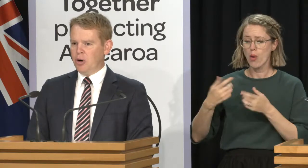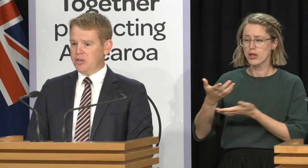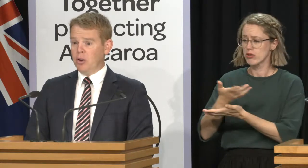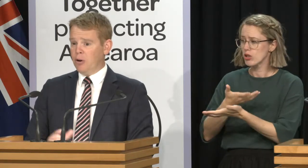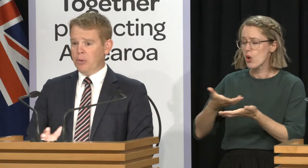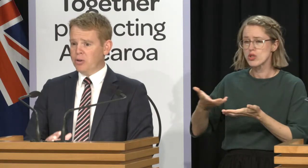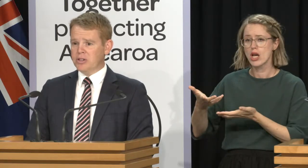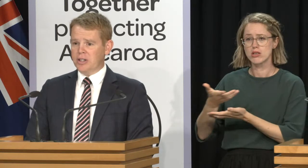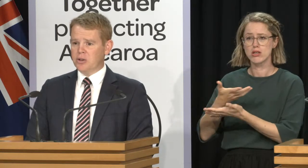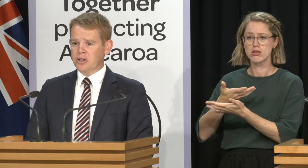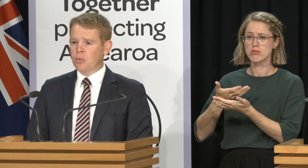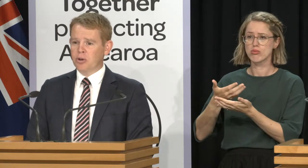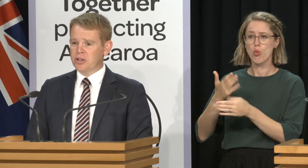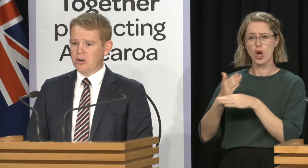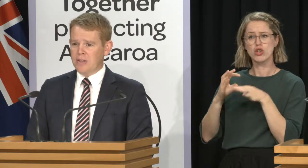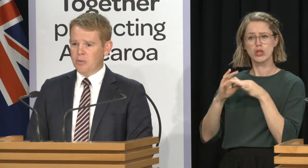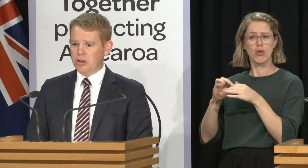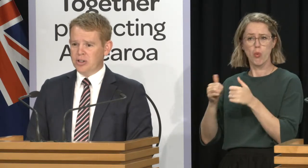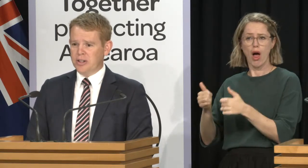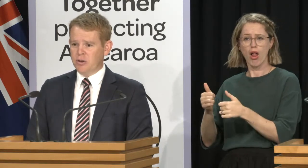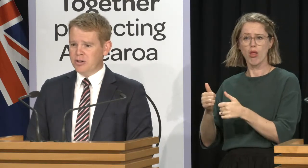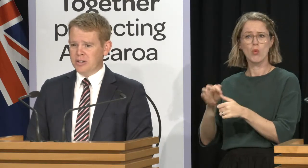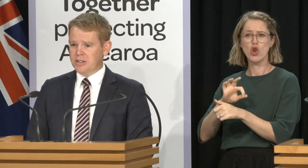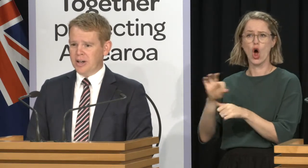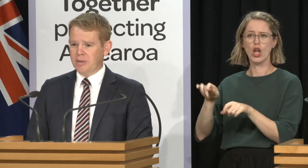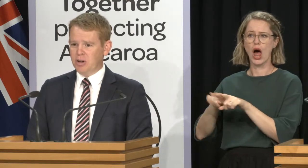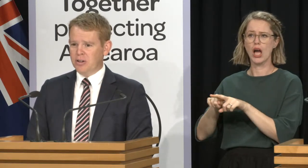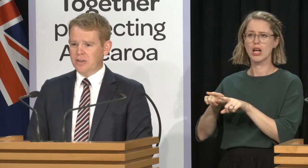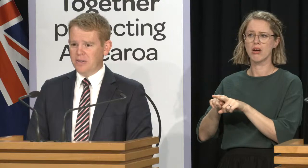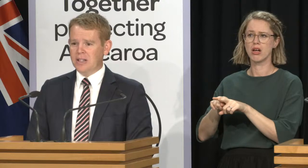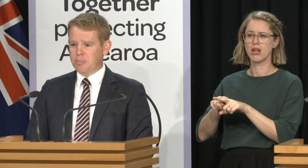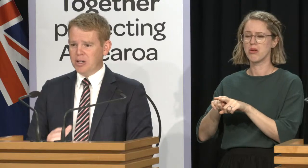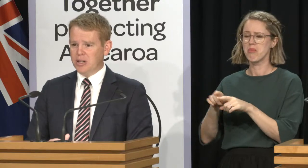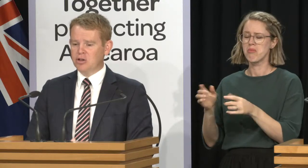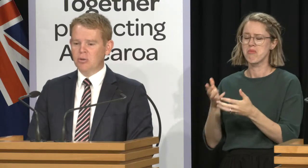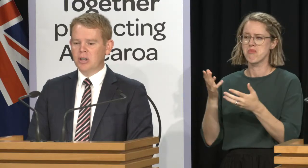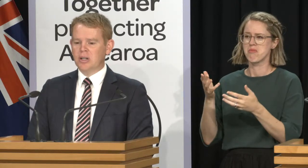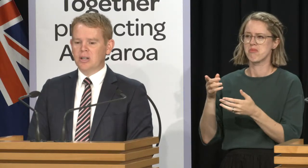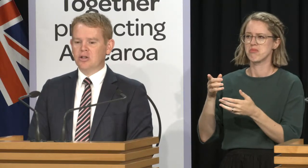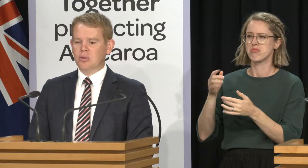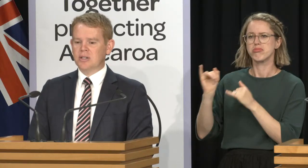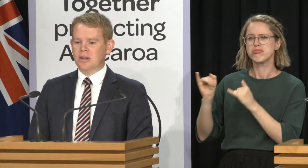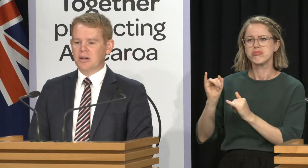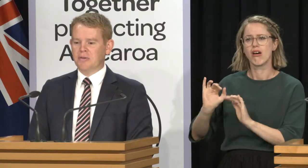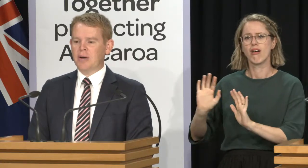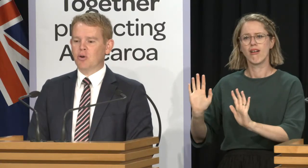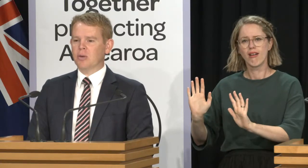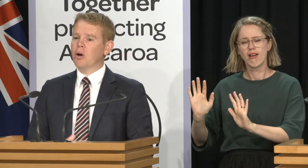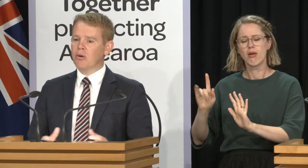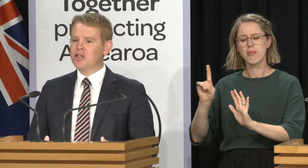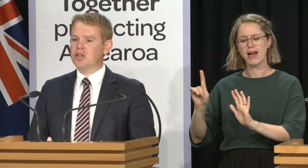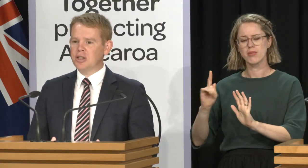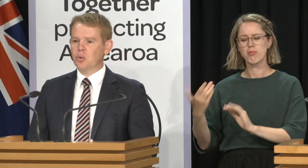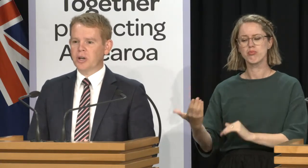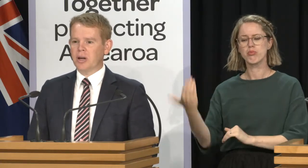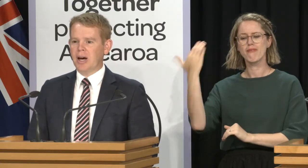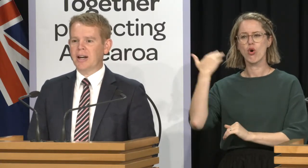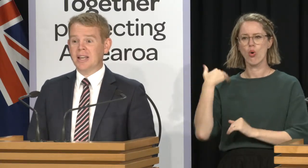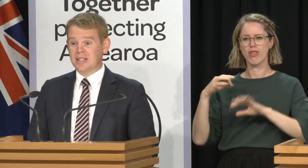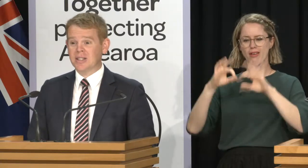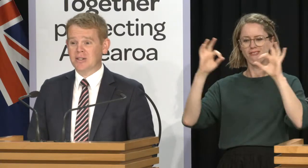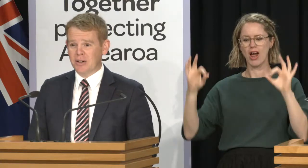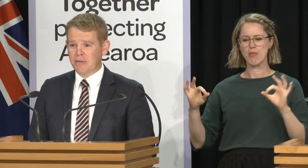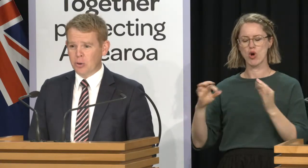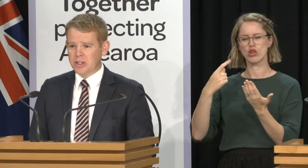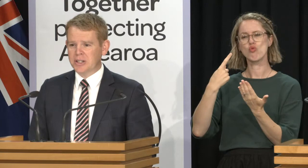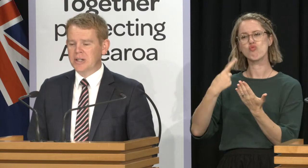there on both sides. So I don't want to create the impression that there isn't, that's been an issue. The issue is that the framework that we were originally talking about,